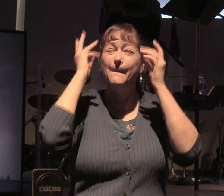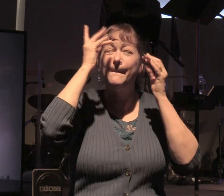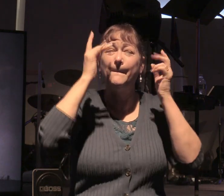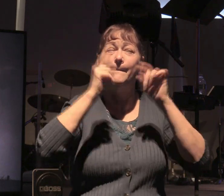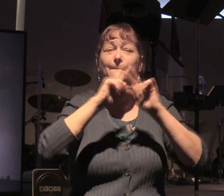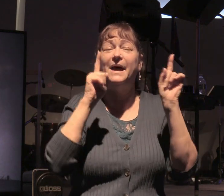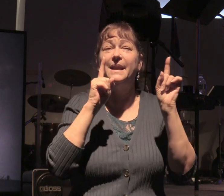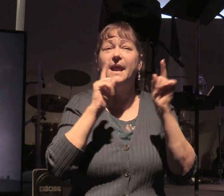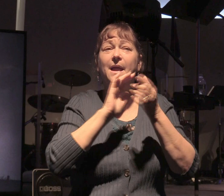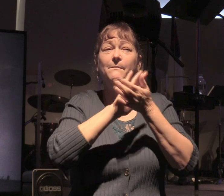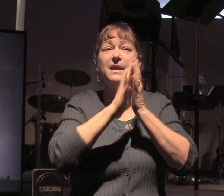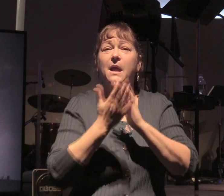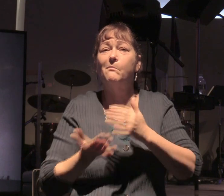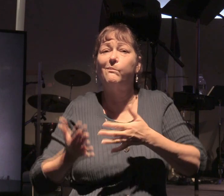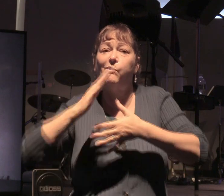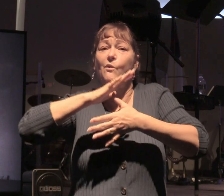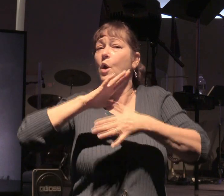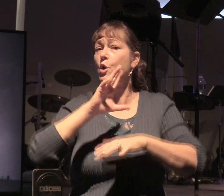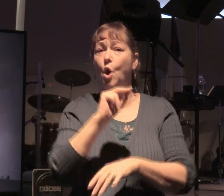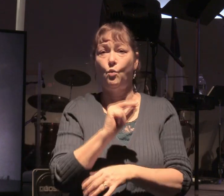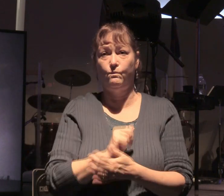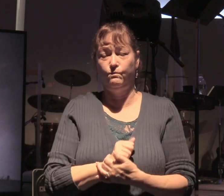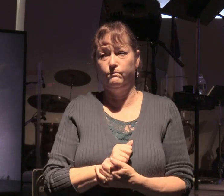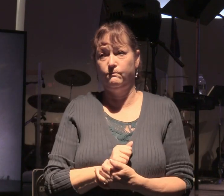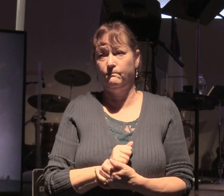but they cannot become first and foremost.